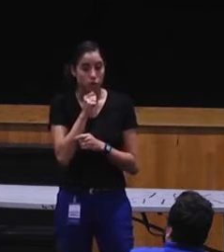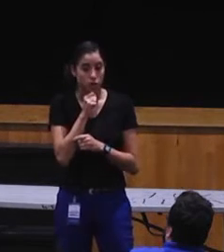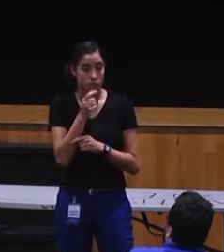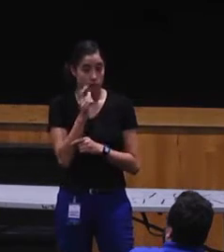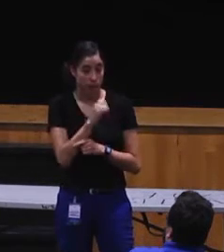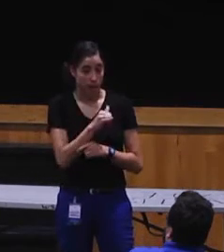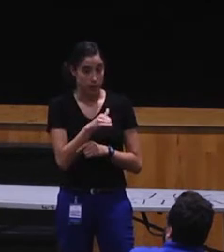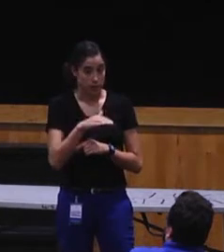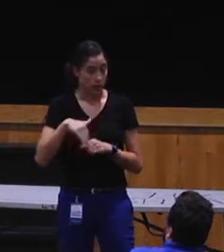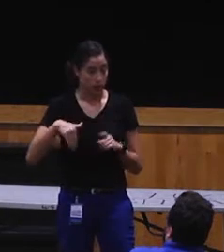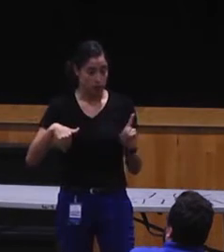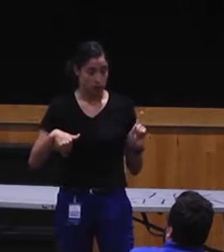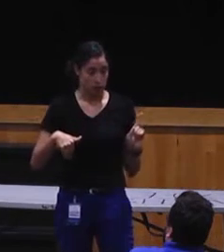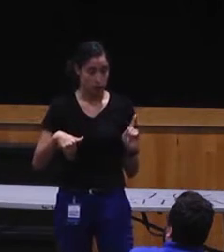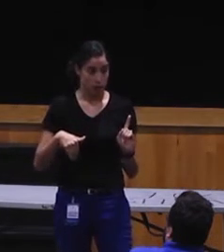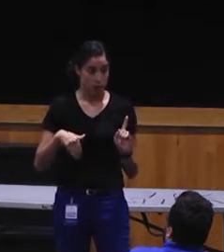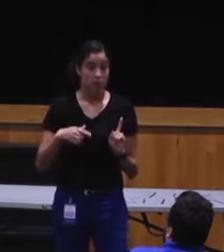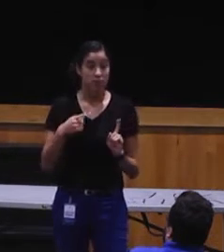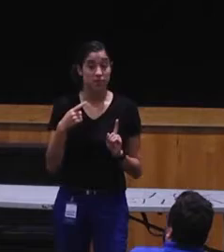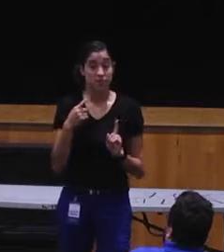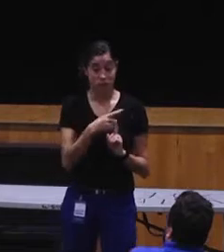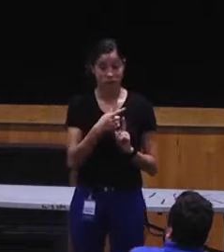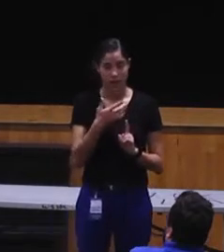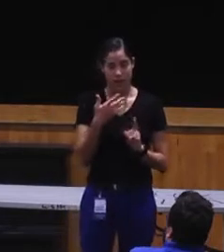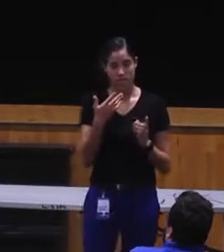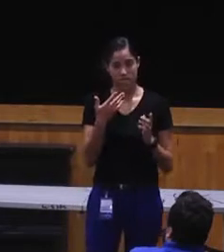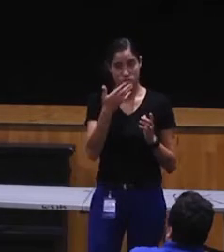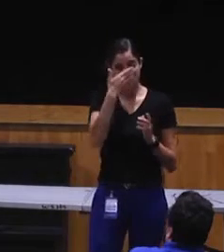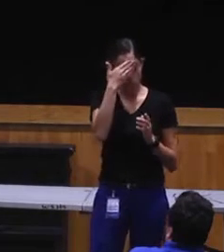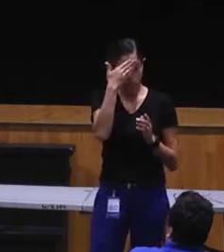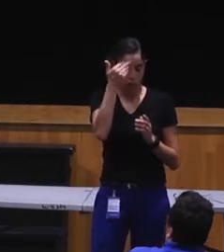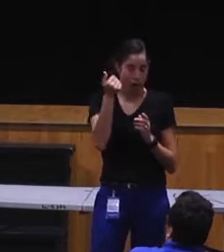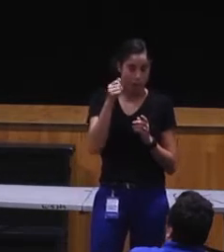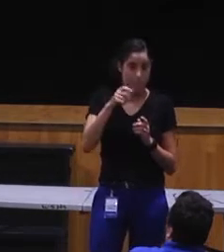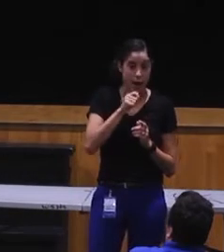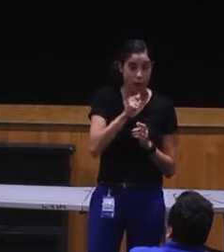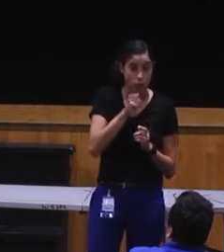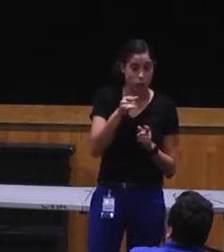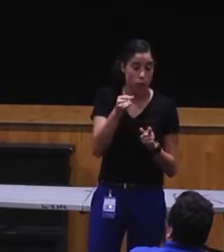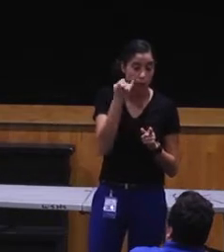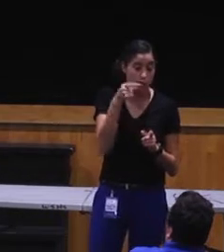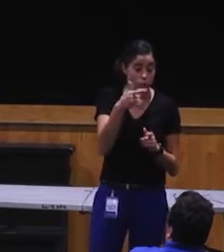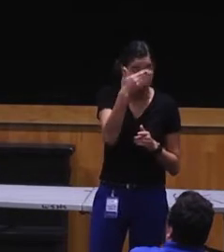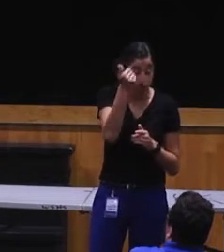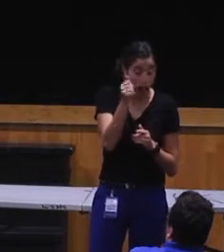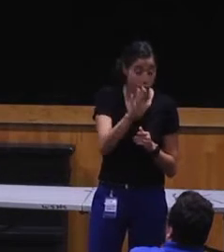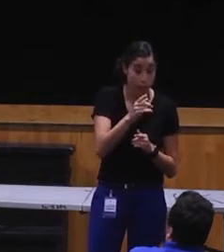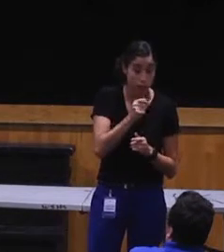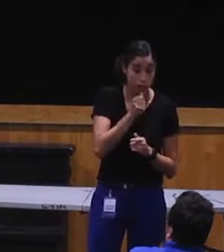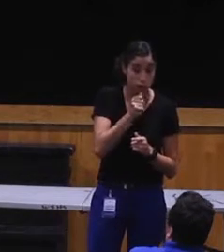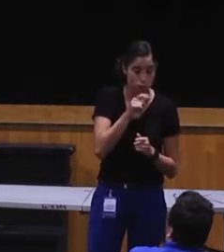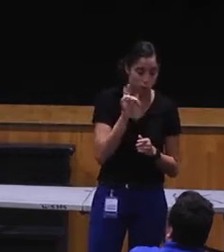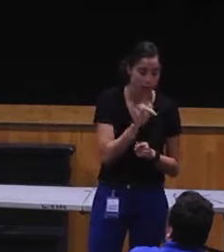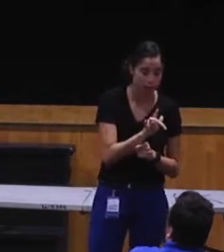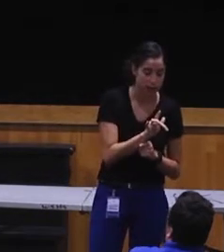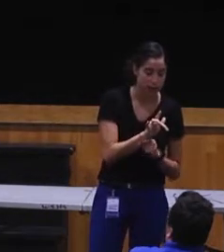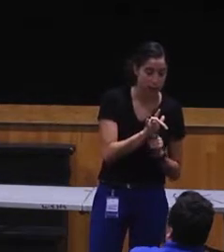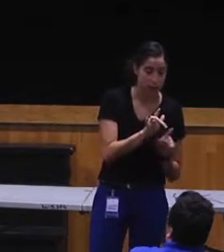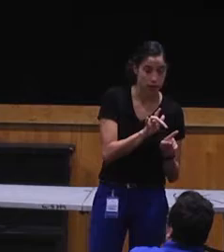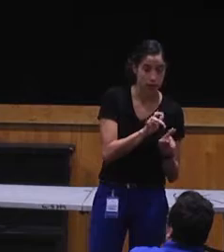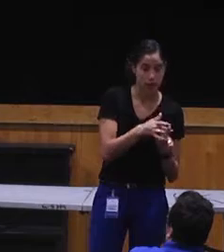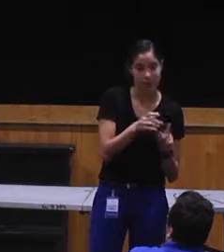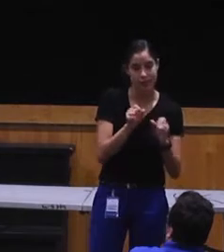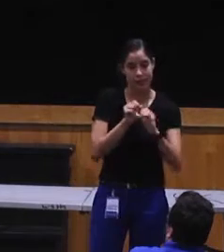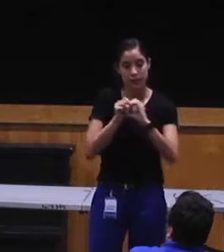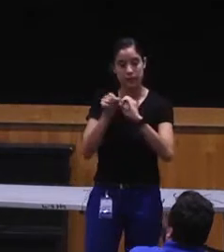them. There is a forget password button on the front of that. So if you do not remember what your password is, you click that button. It